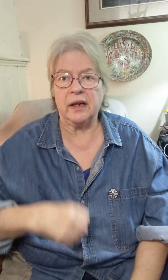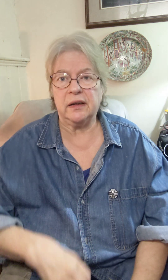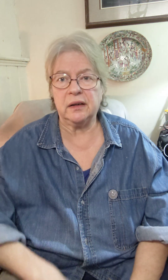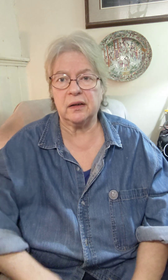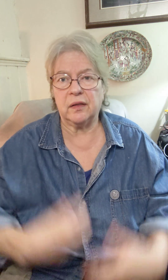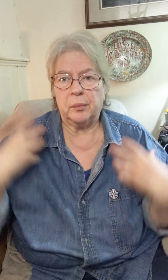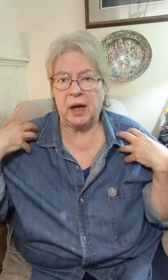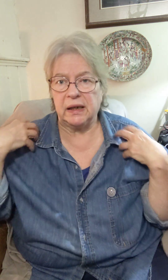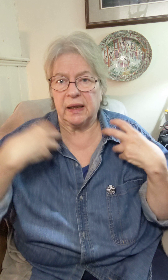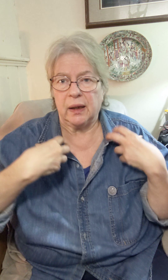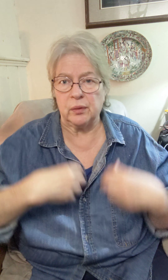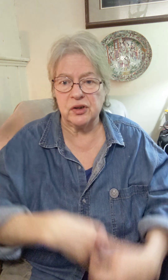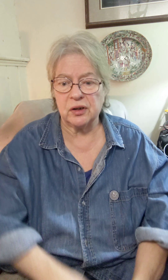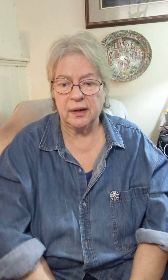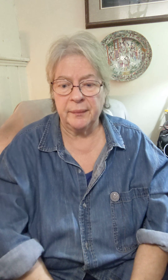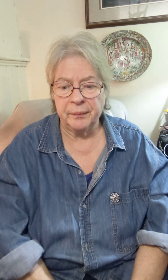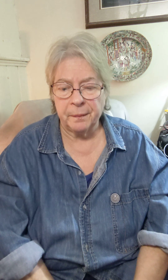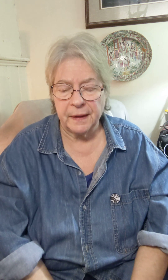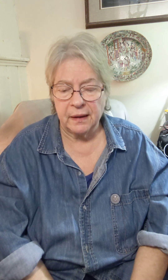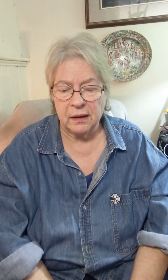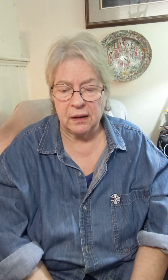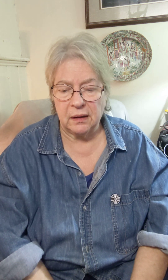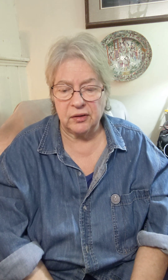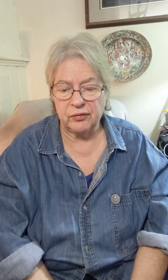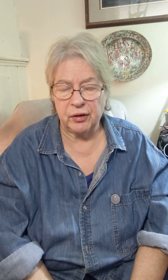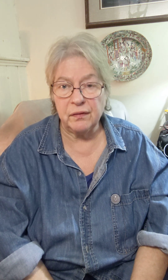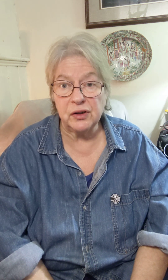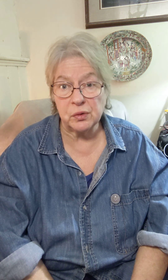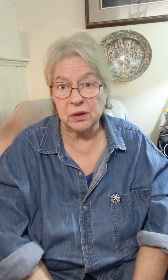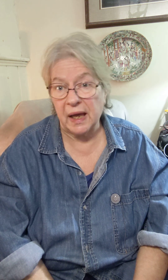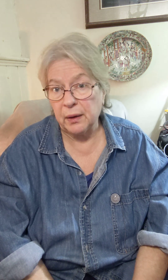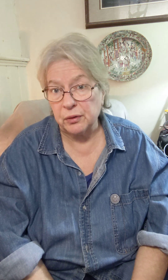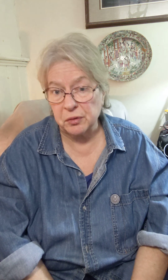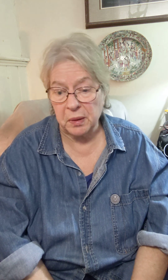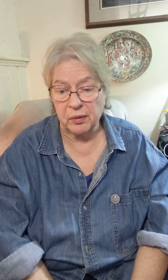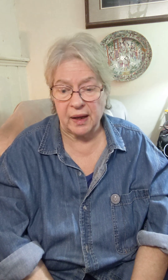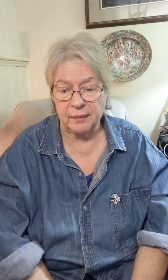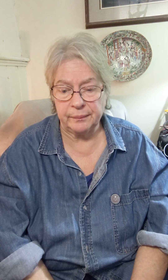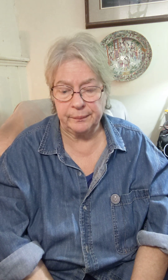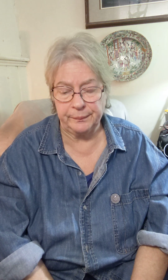sign, the body language. It's very visual language. Remember that.